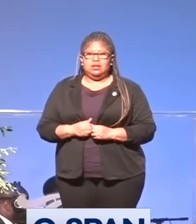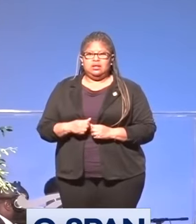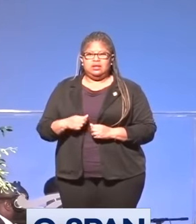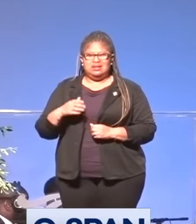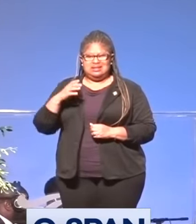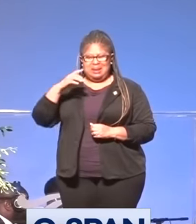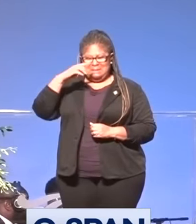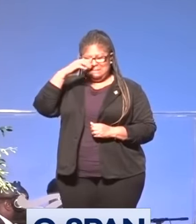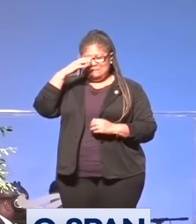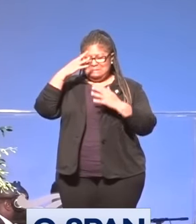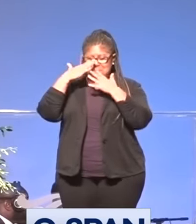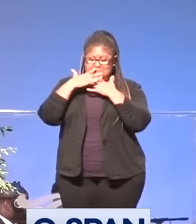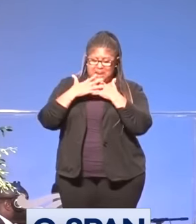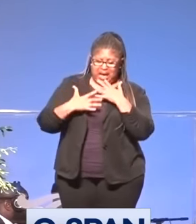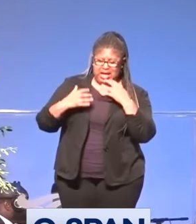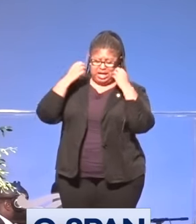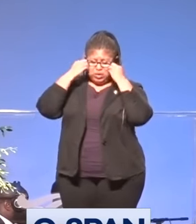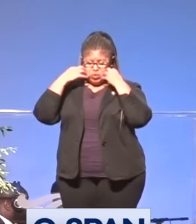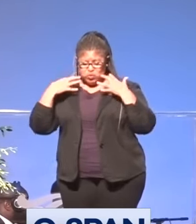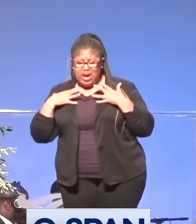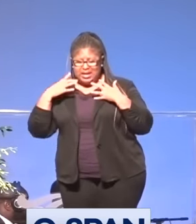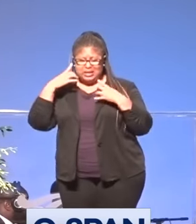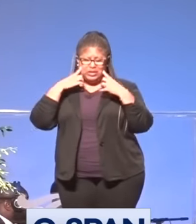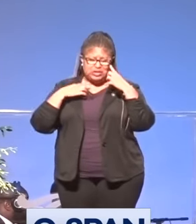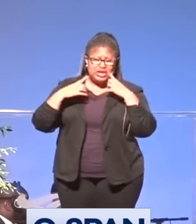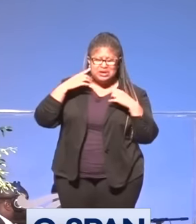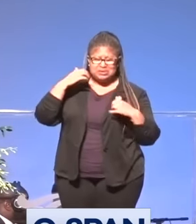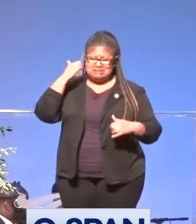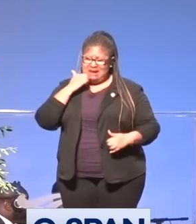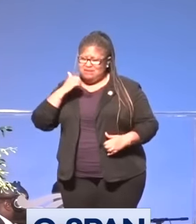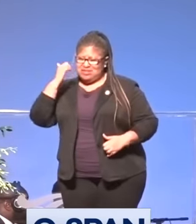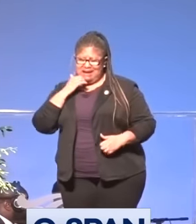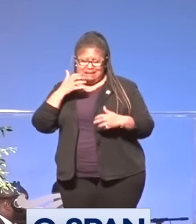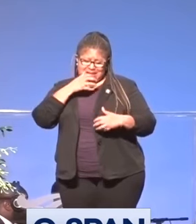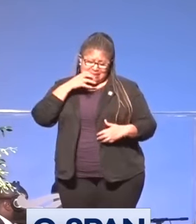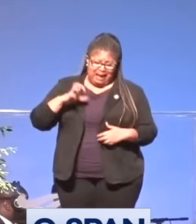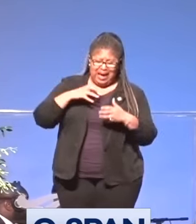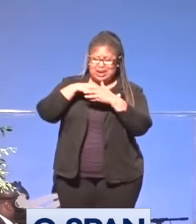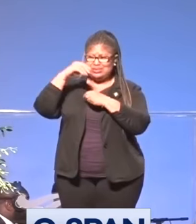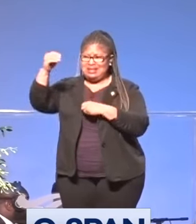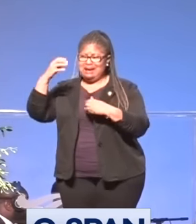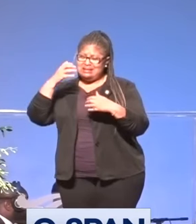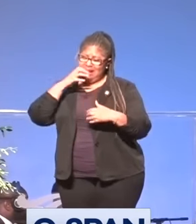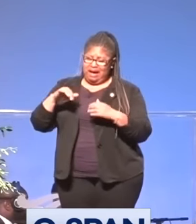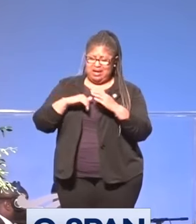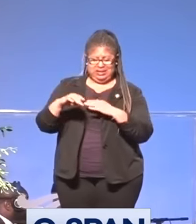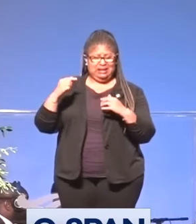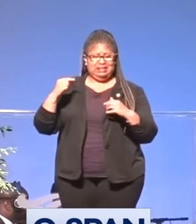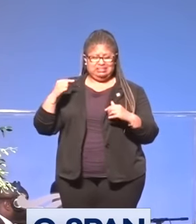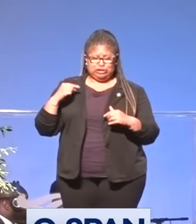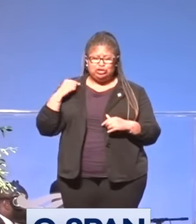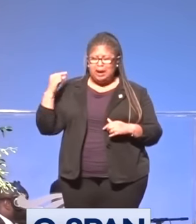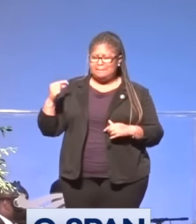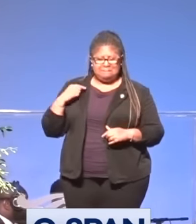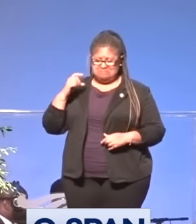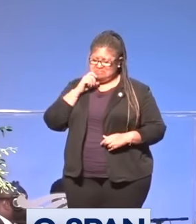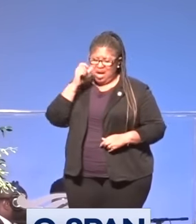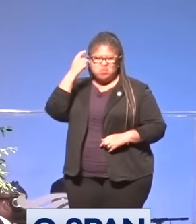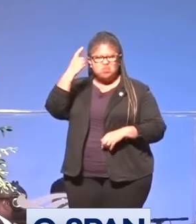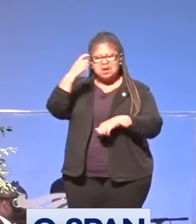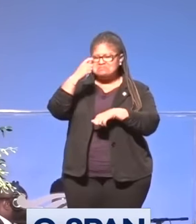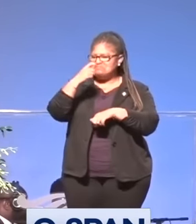Blood, sweat, and tears every single day. It's hot outside. It's hot in the gym. Not one